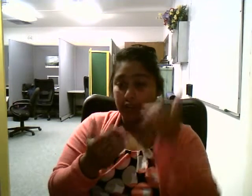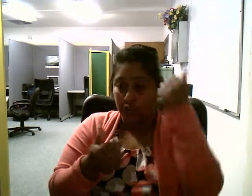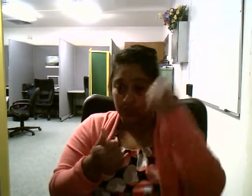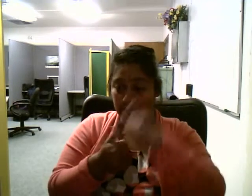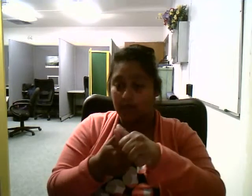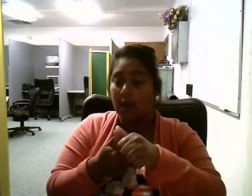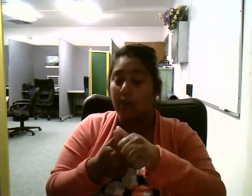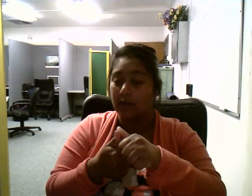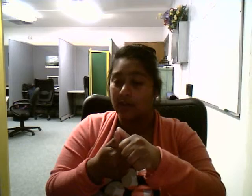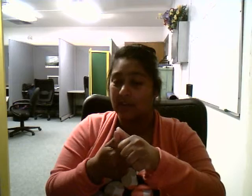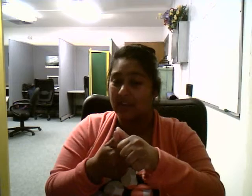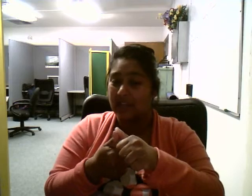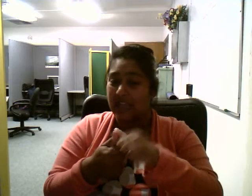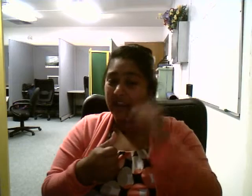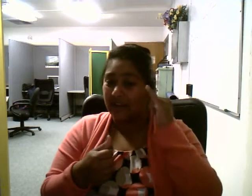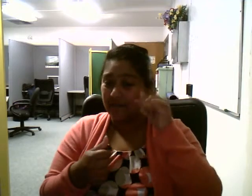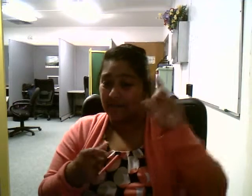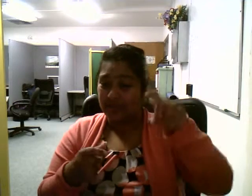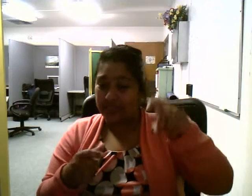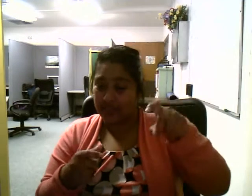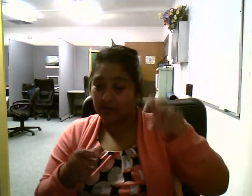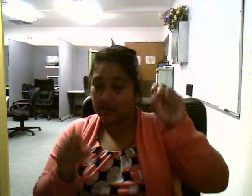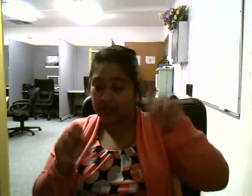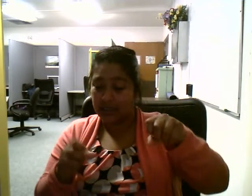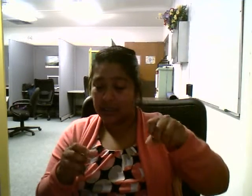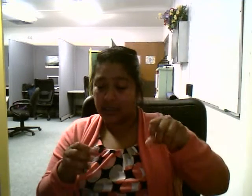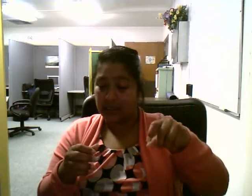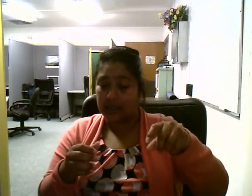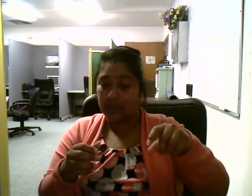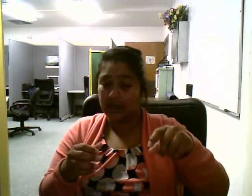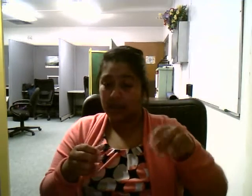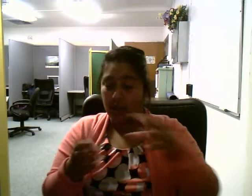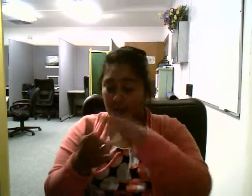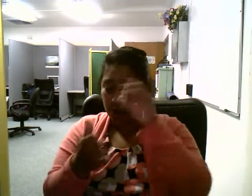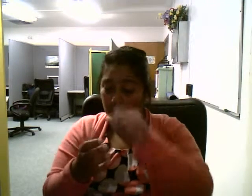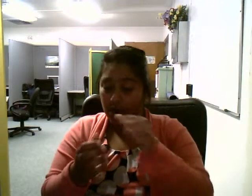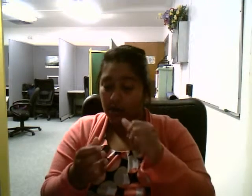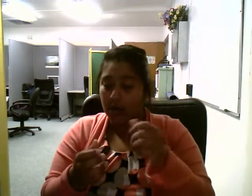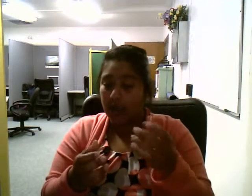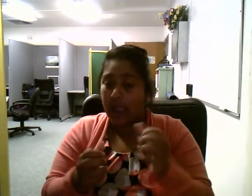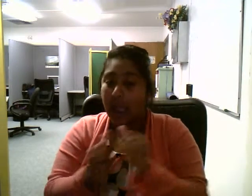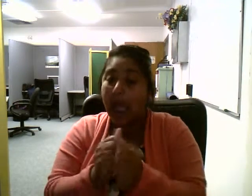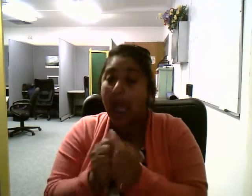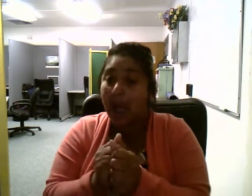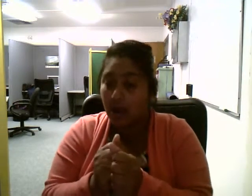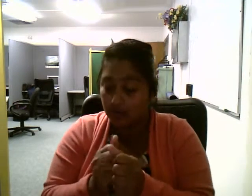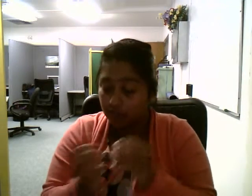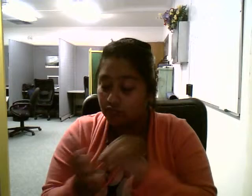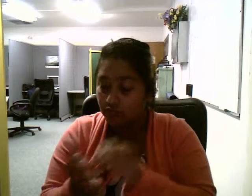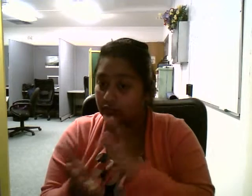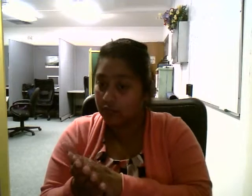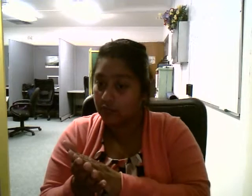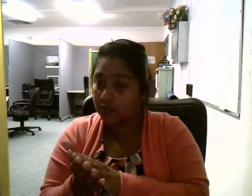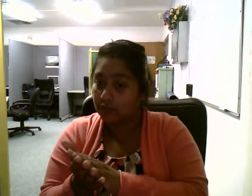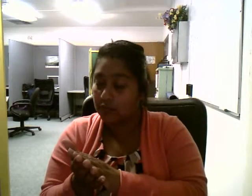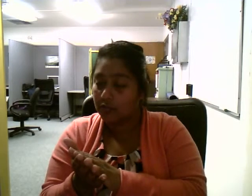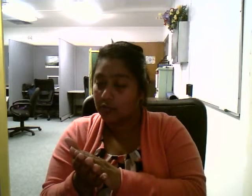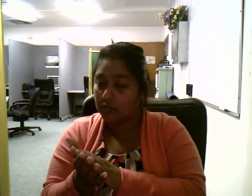if we need to spend a little bit of time learning about what note taking is like, what a good strategy there is, we can.